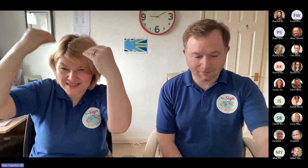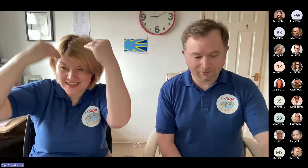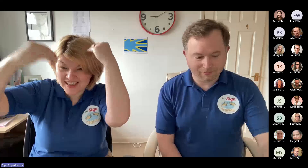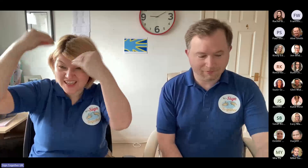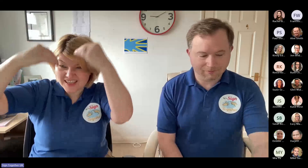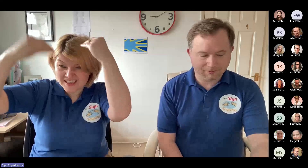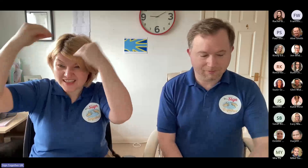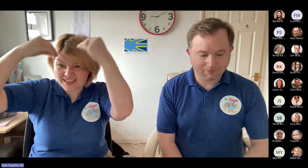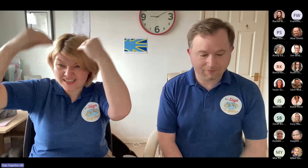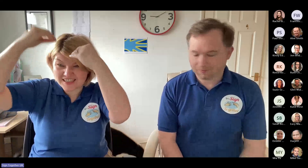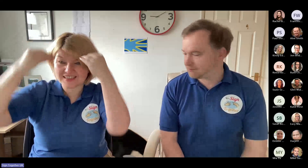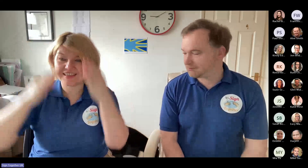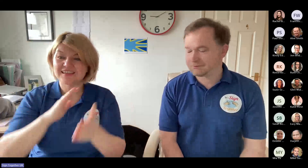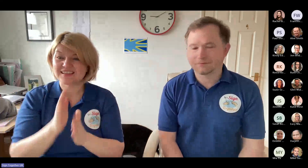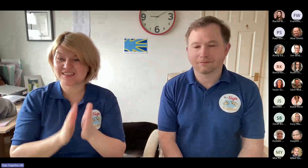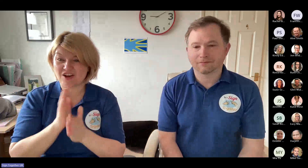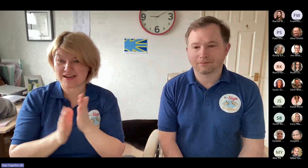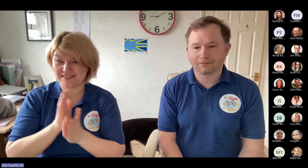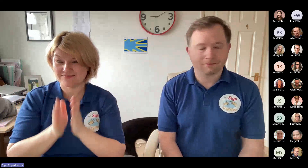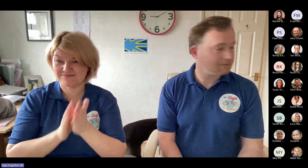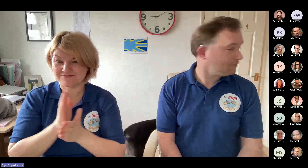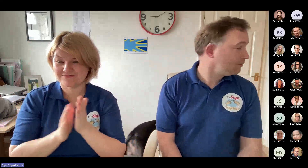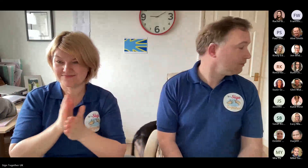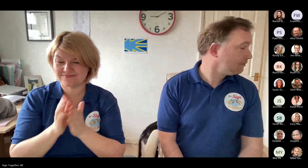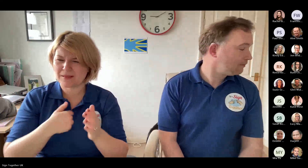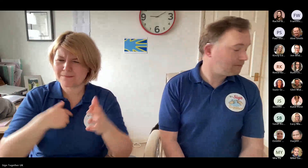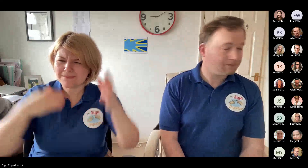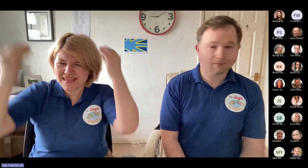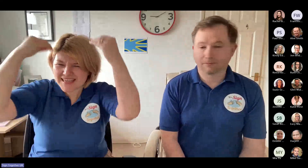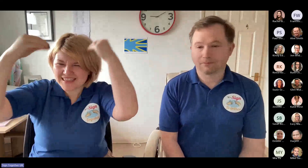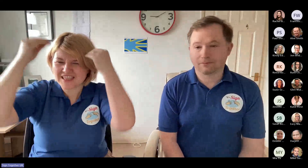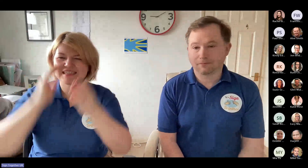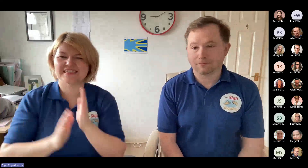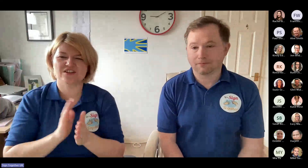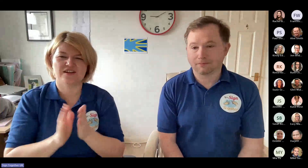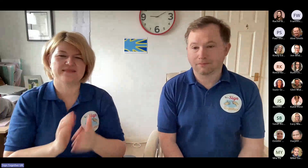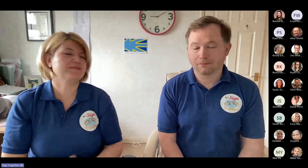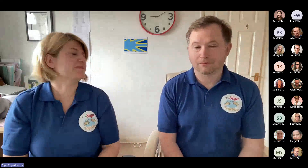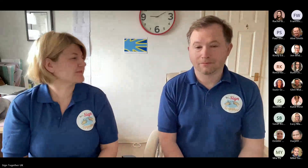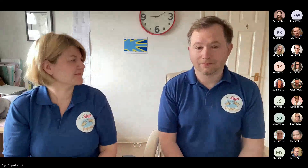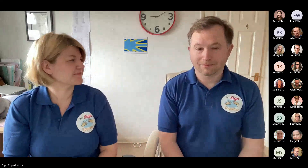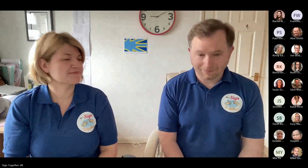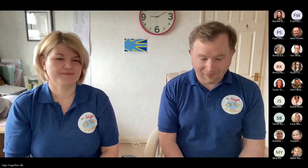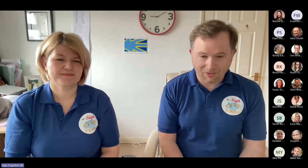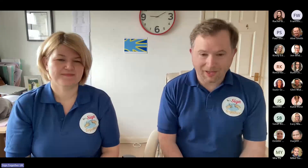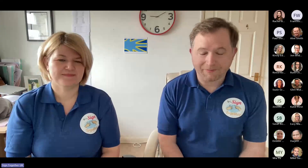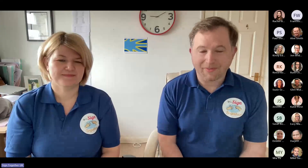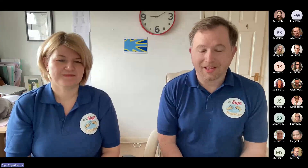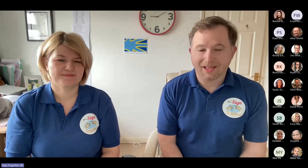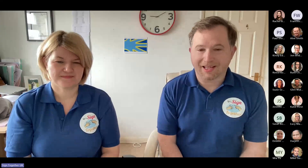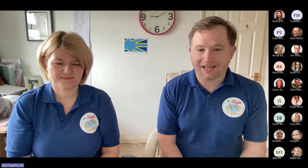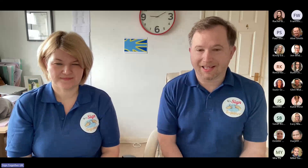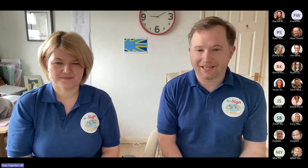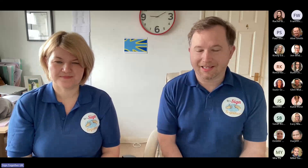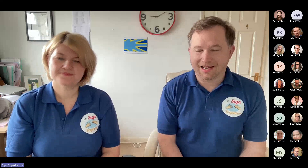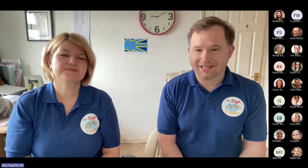head. Learning sign. Me learning sign. Okay, and let's